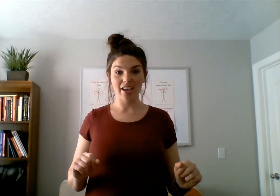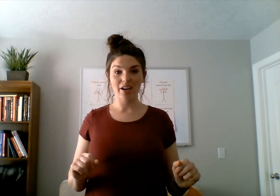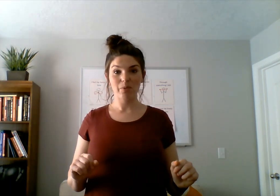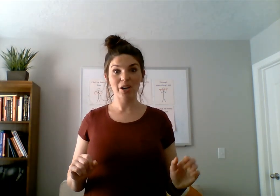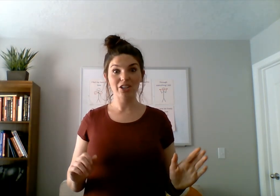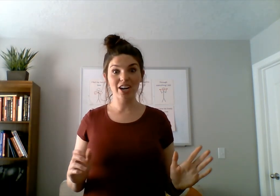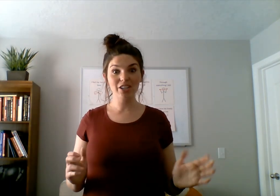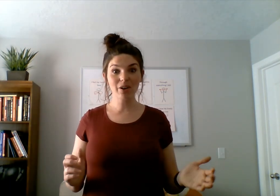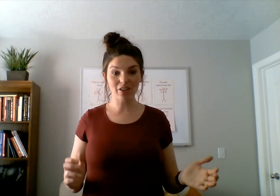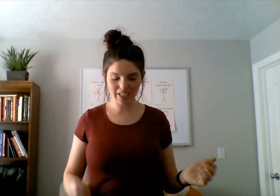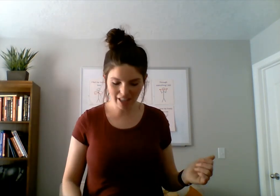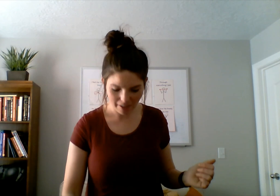We're going to try and do it all together.